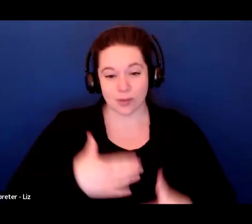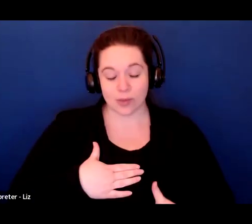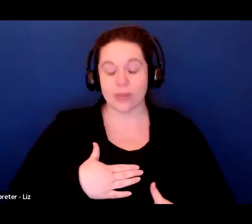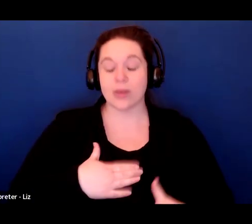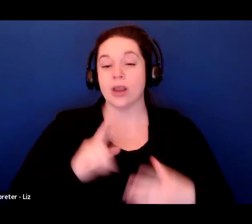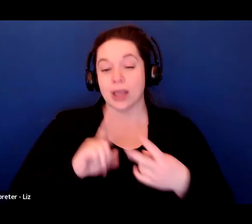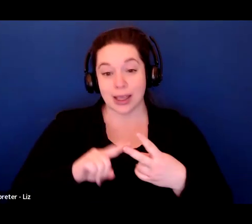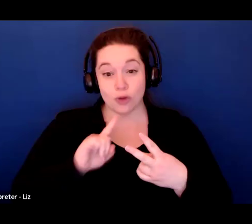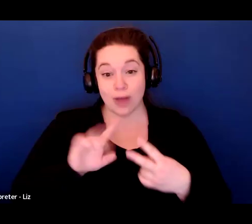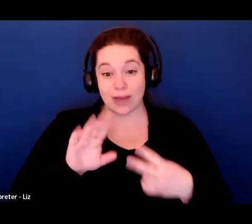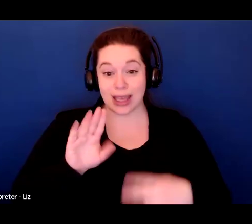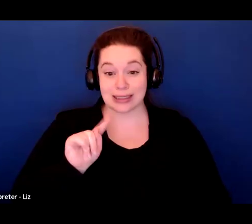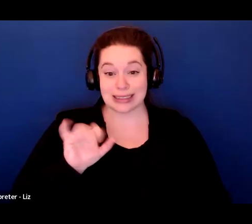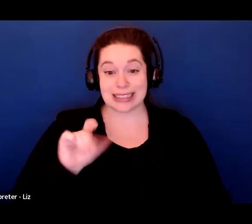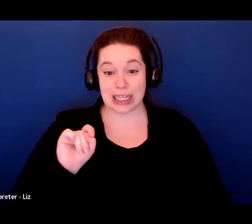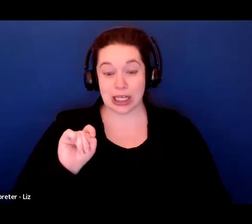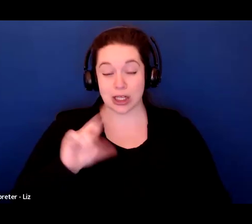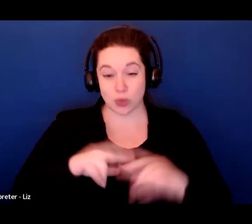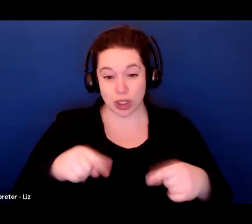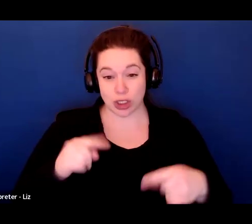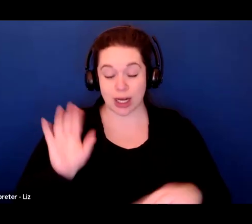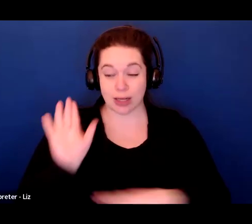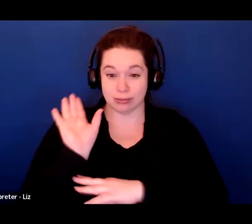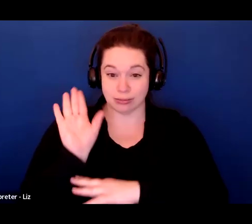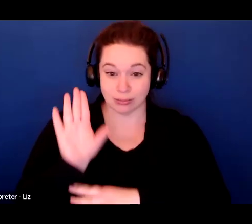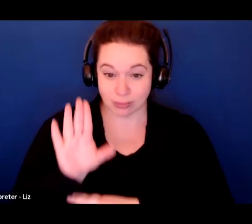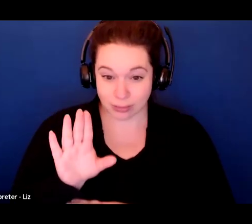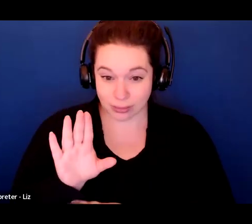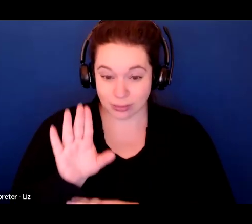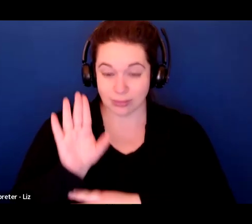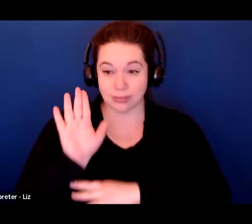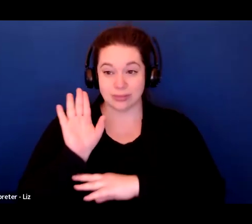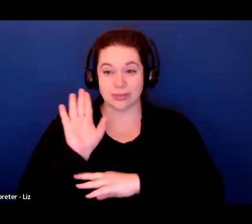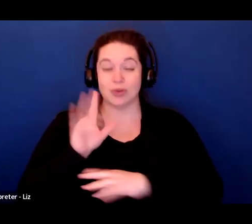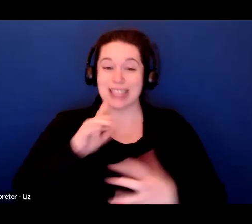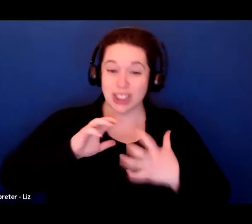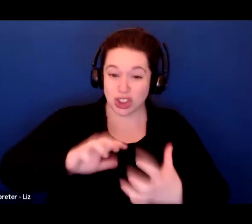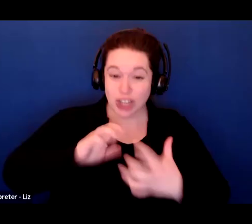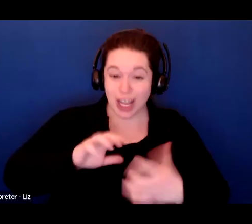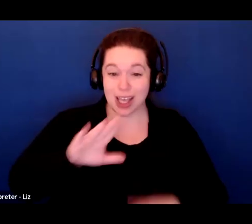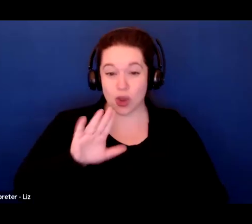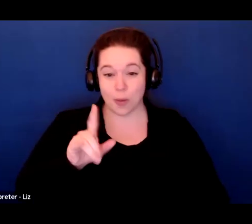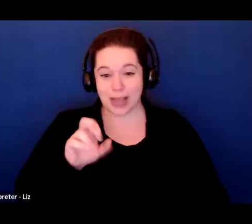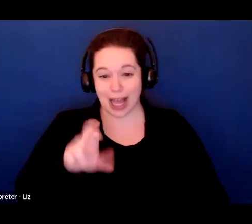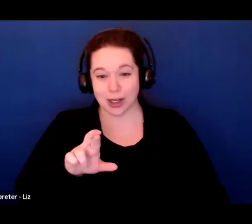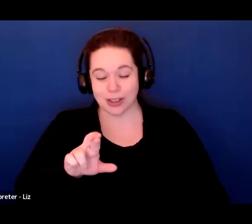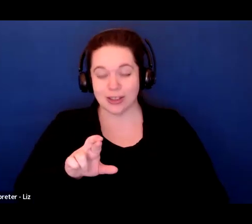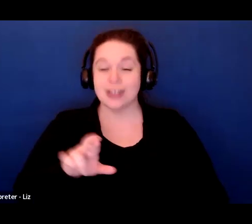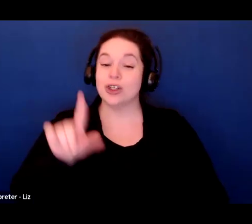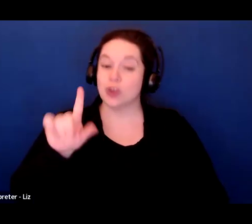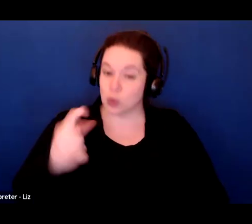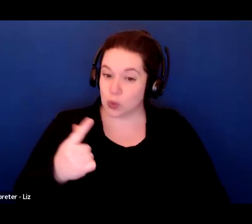wheelchair. If you have a tilting wheelchair to move your body, you're shaking your bladder. Do your leg exercises.